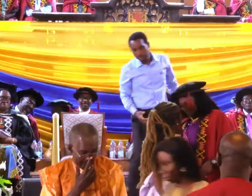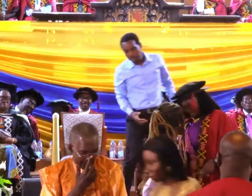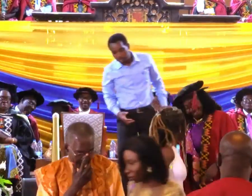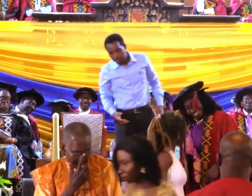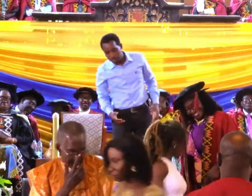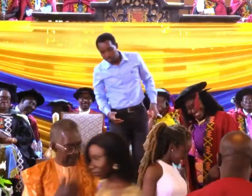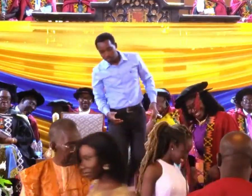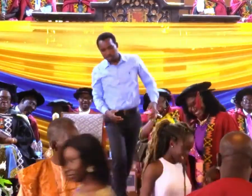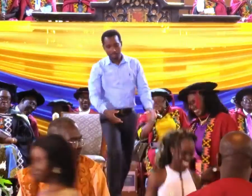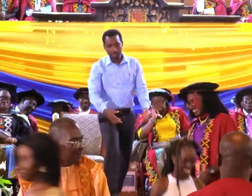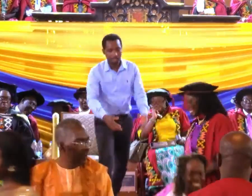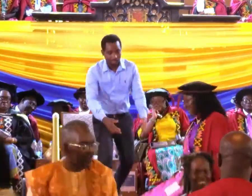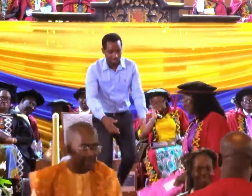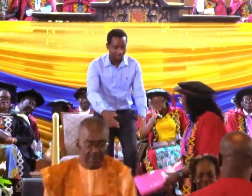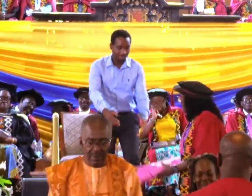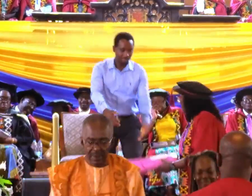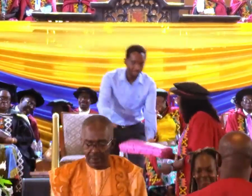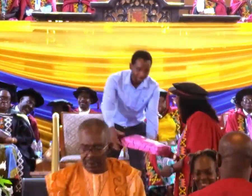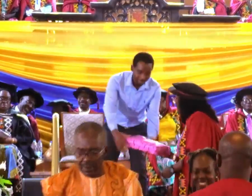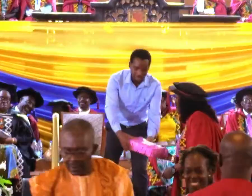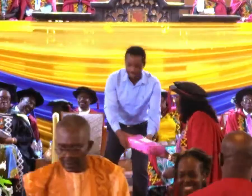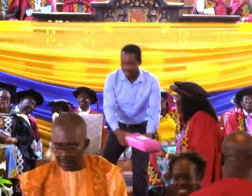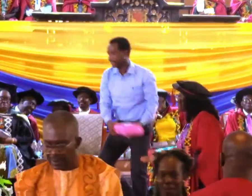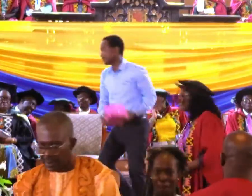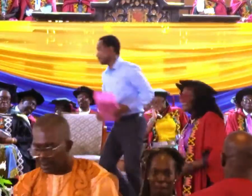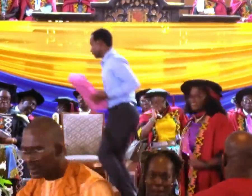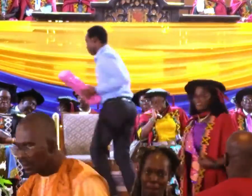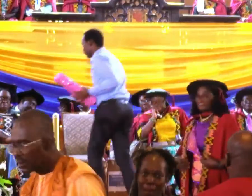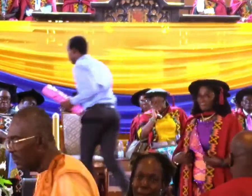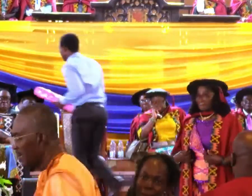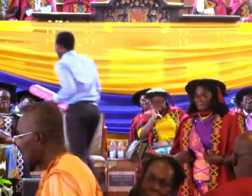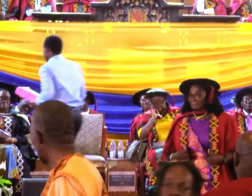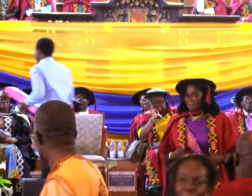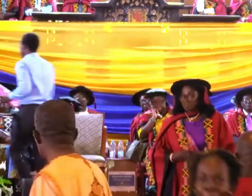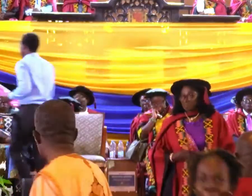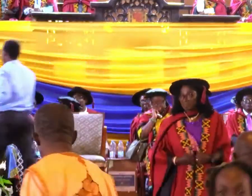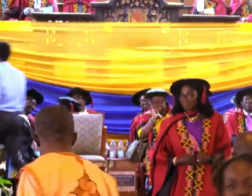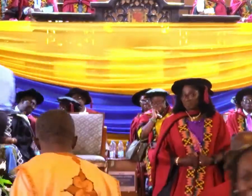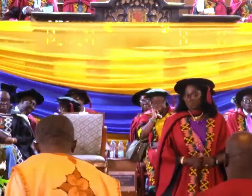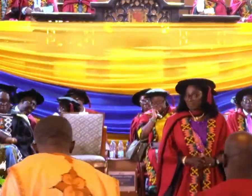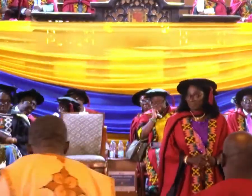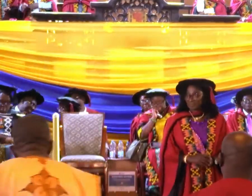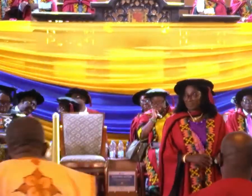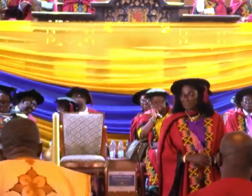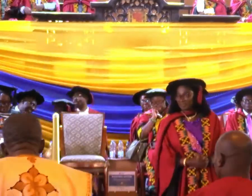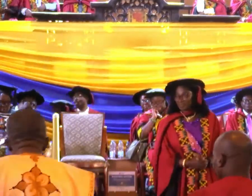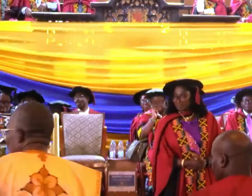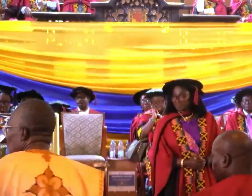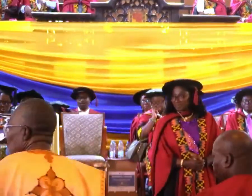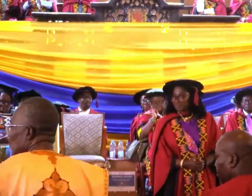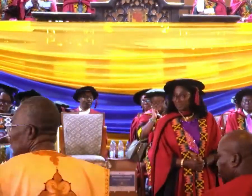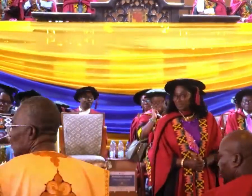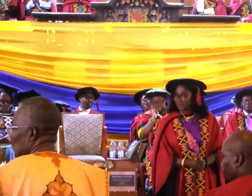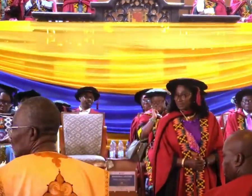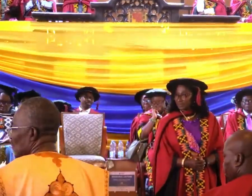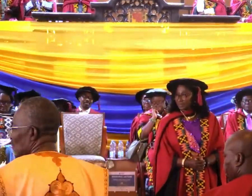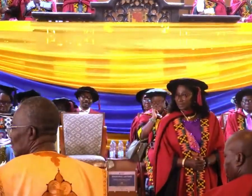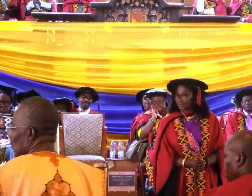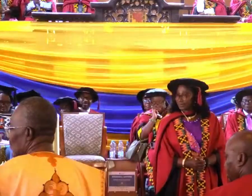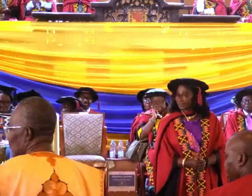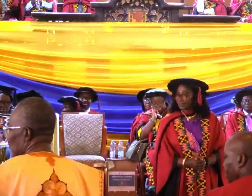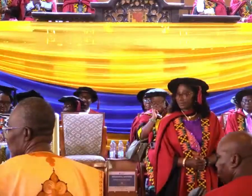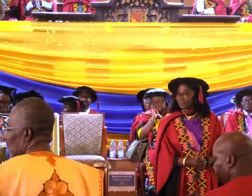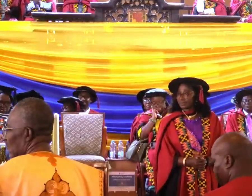Last but not least, we have the family of Professor Appiah-Opong. The family of Professor